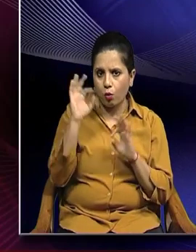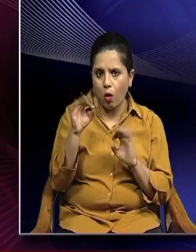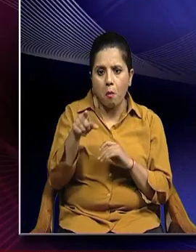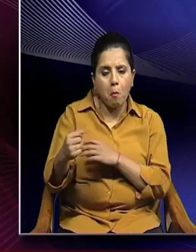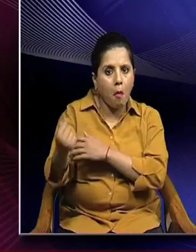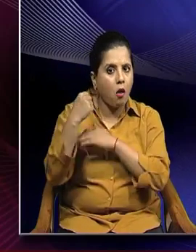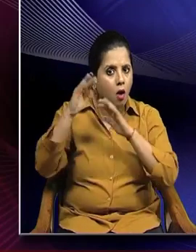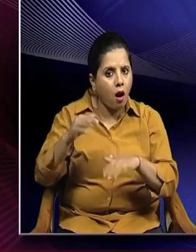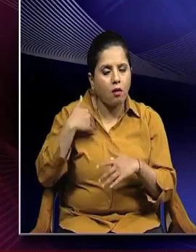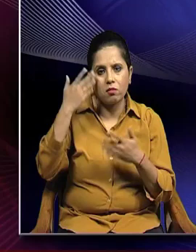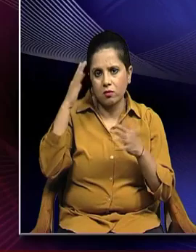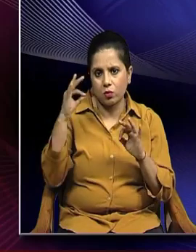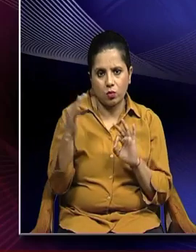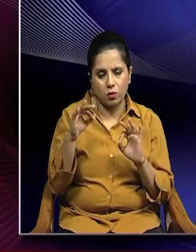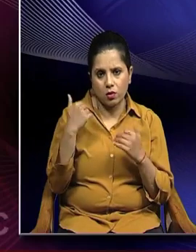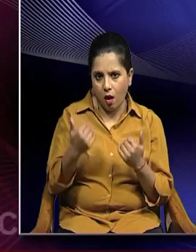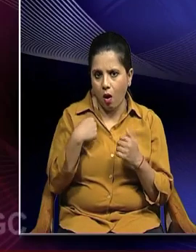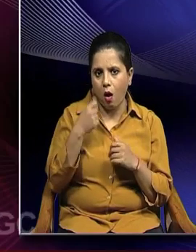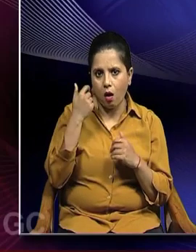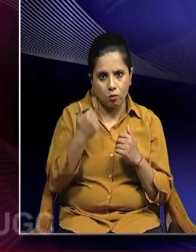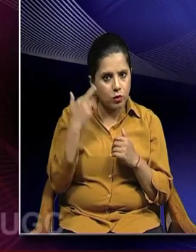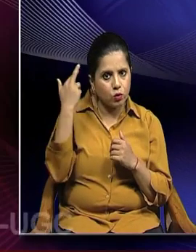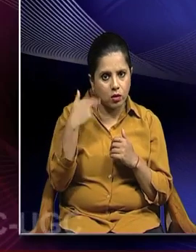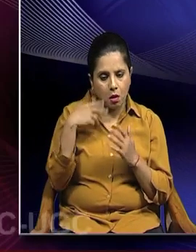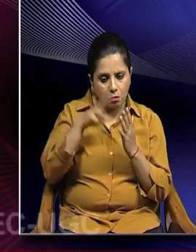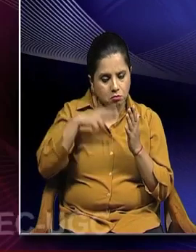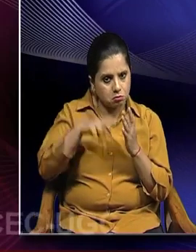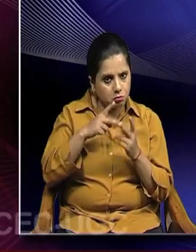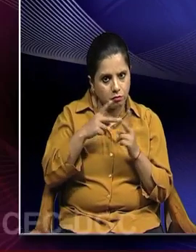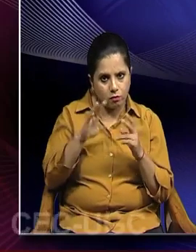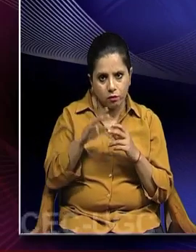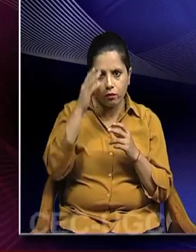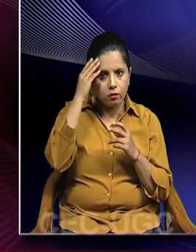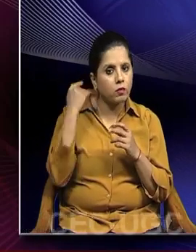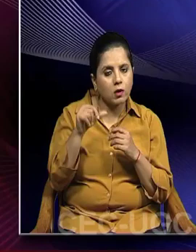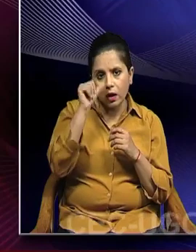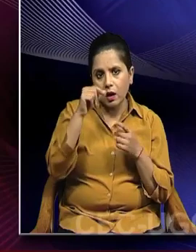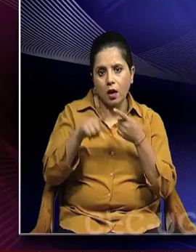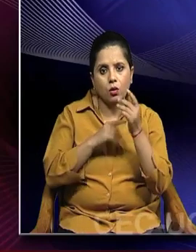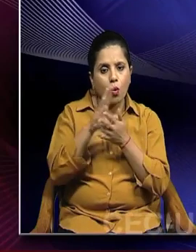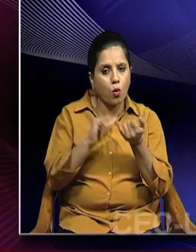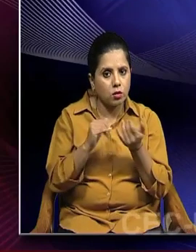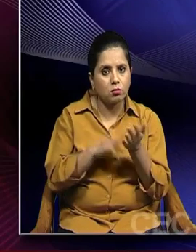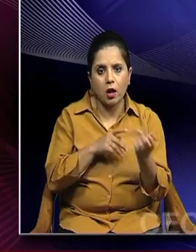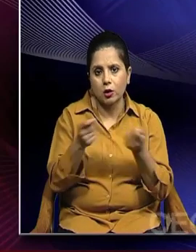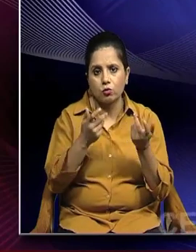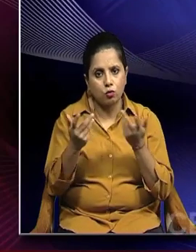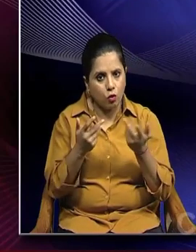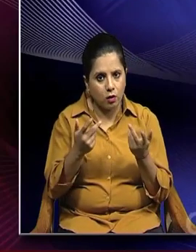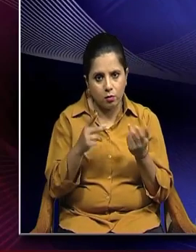that, and that is why now we are studying it as a subject. What is Indian ethos in management? What